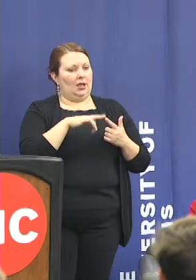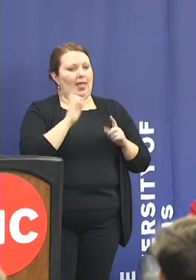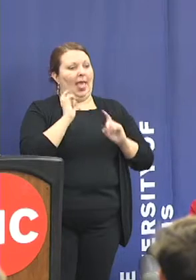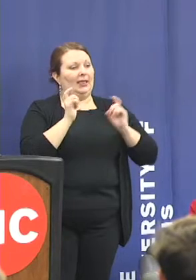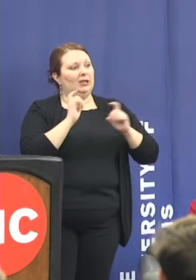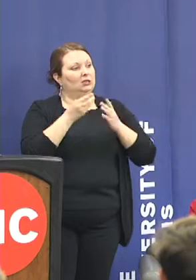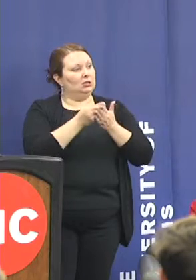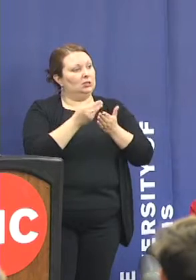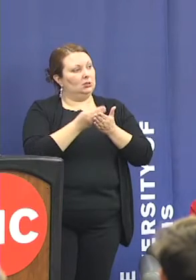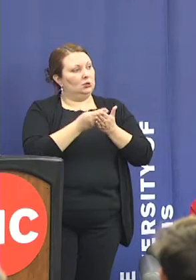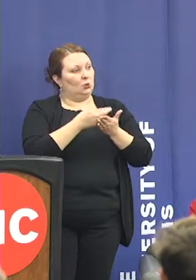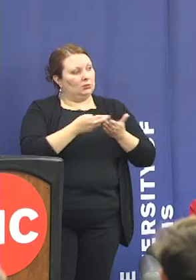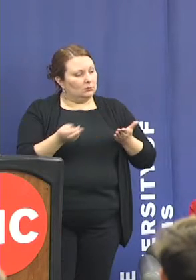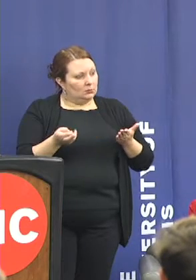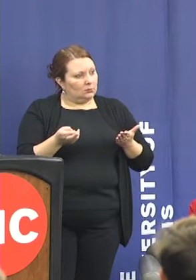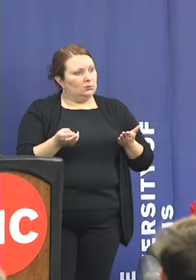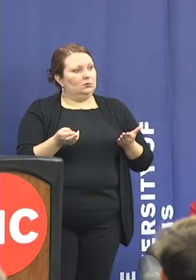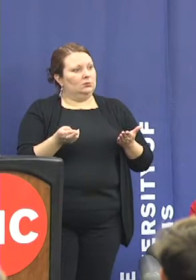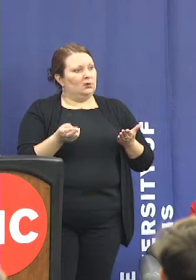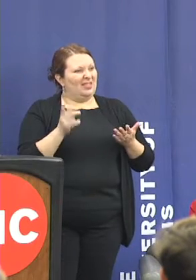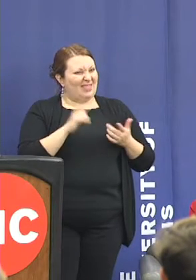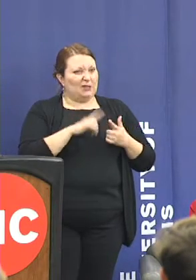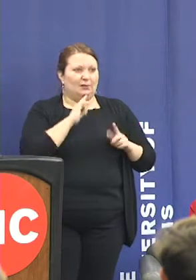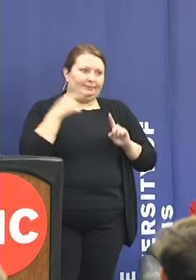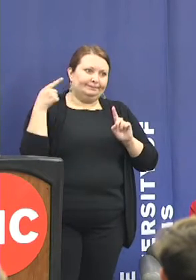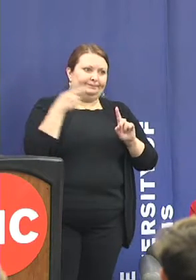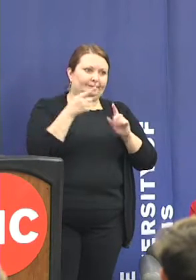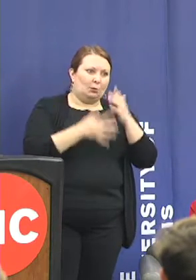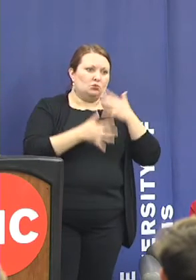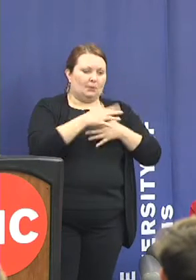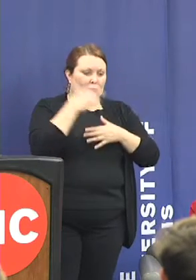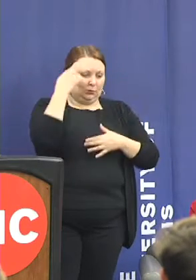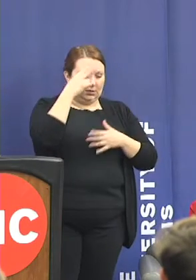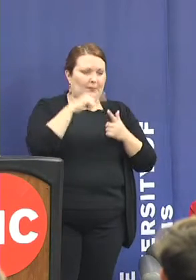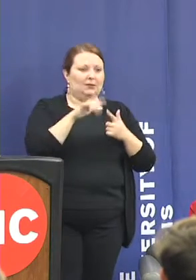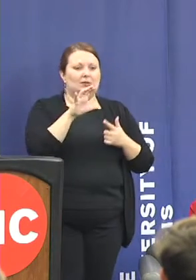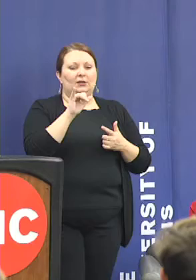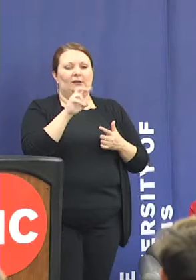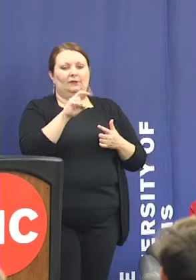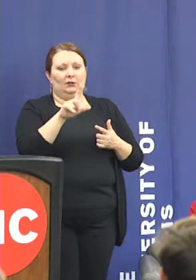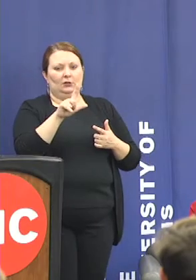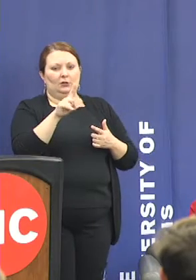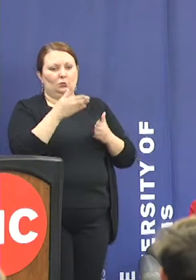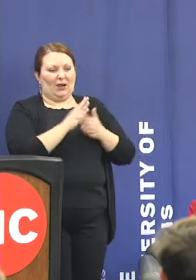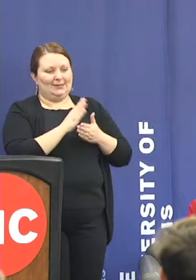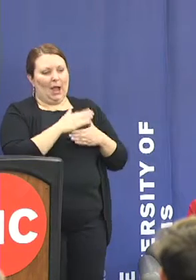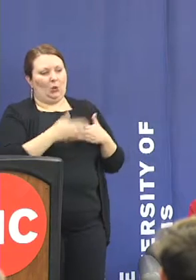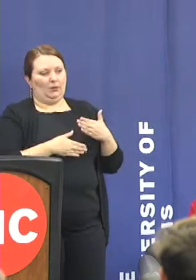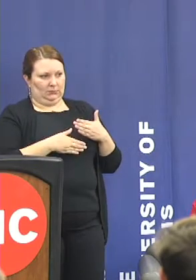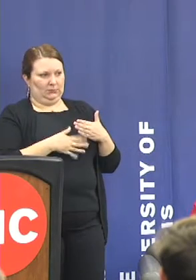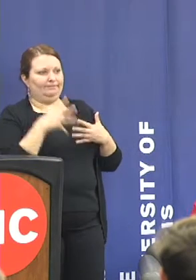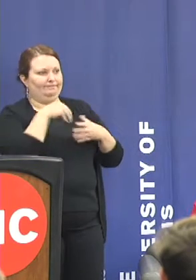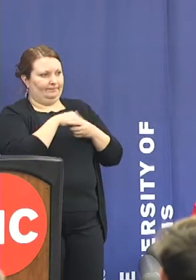allocation of resources and so on. So that is the primary purpose, but civil rights outcomes are part of that.